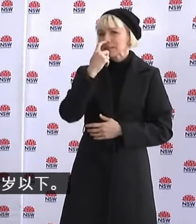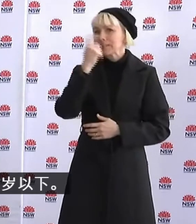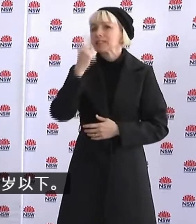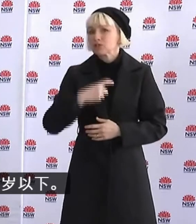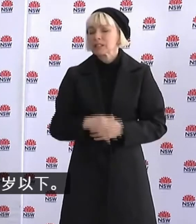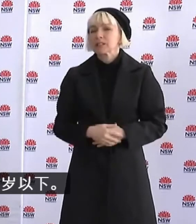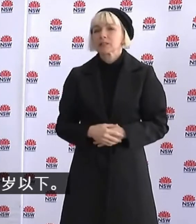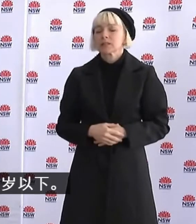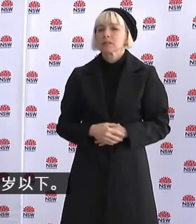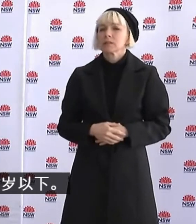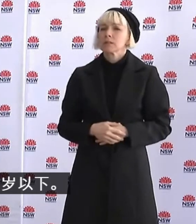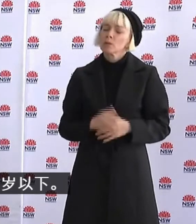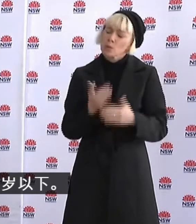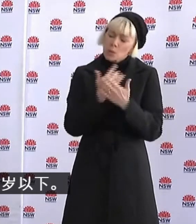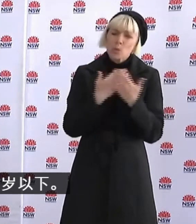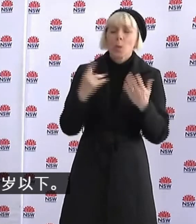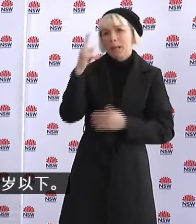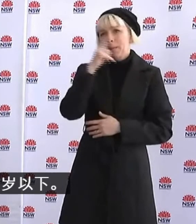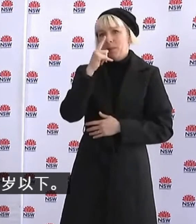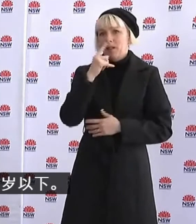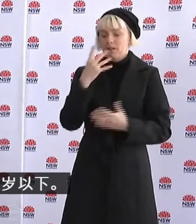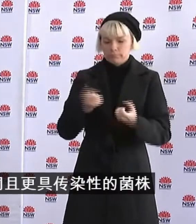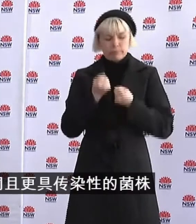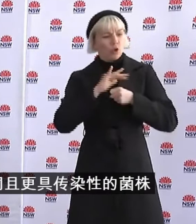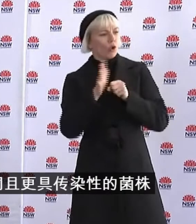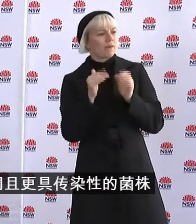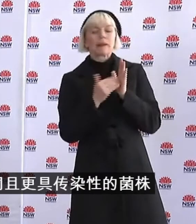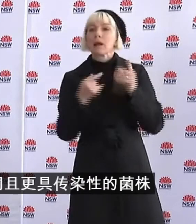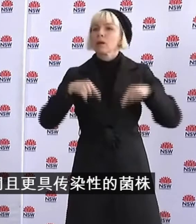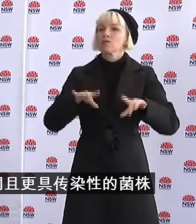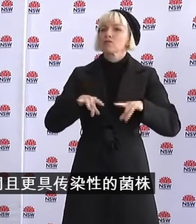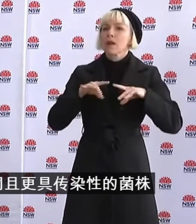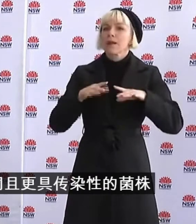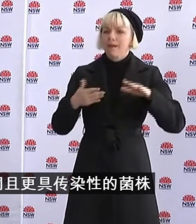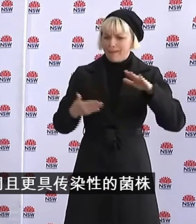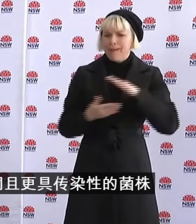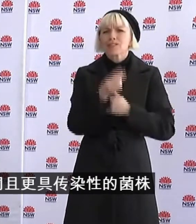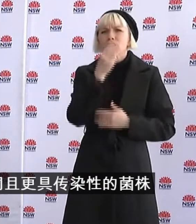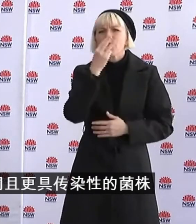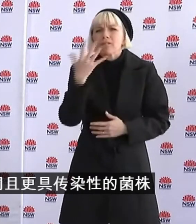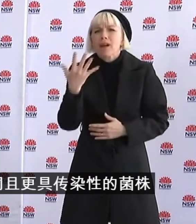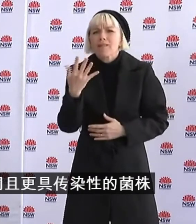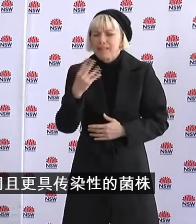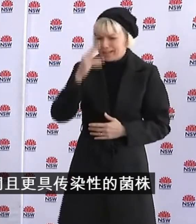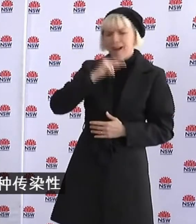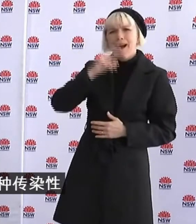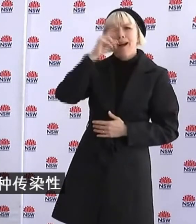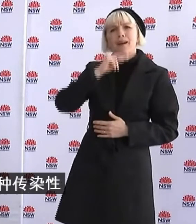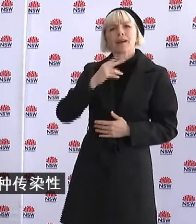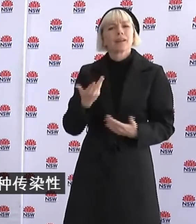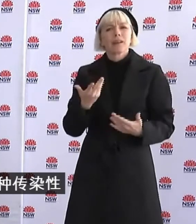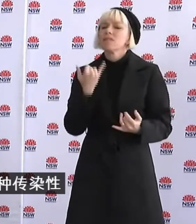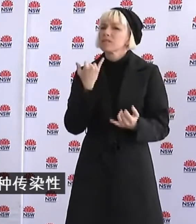people that have this virus strain are under the age of 55. So this is a very, very different and more contagious strain than ever we've